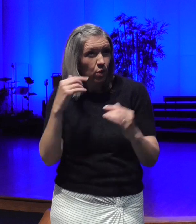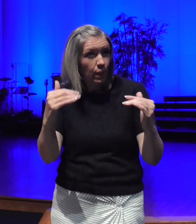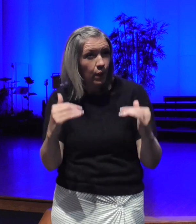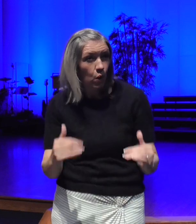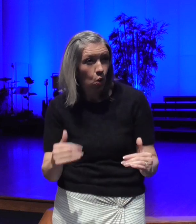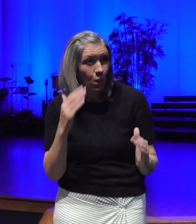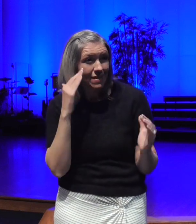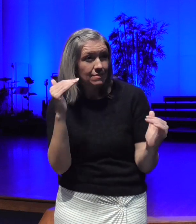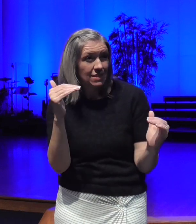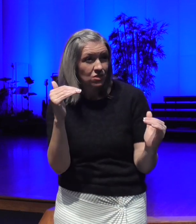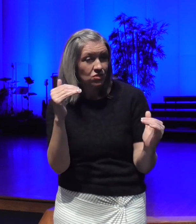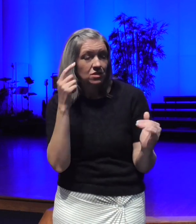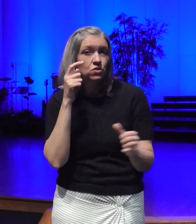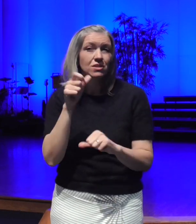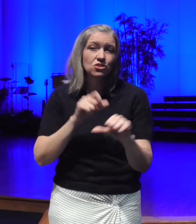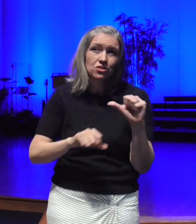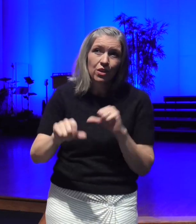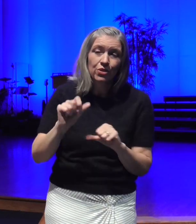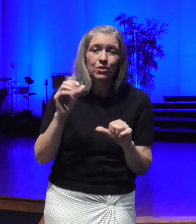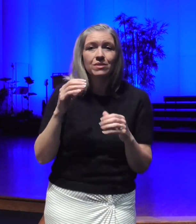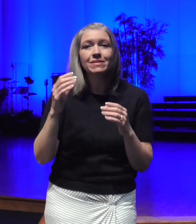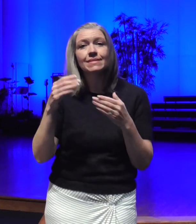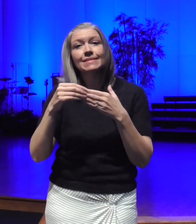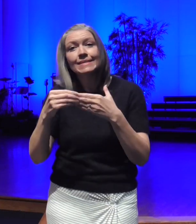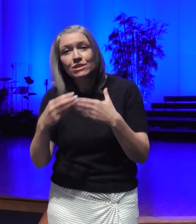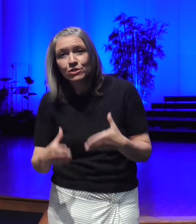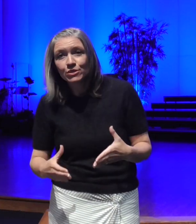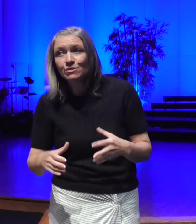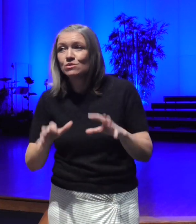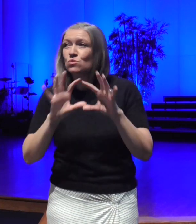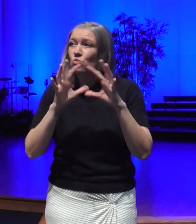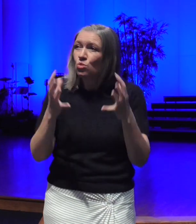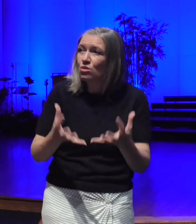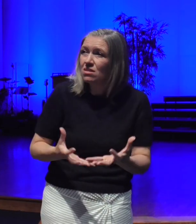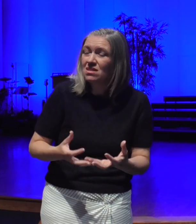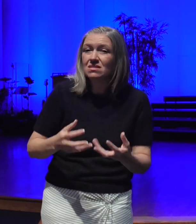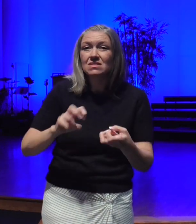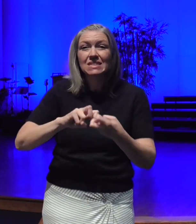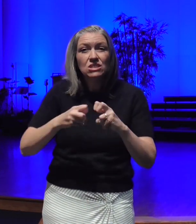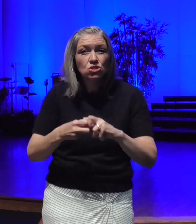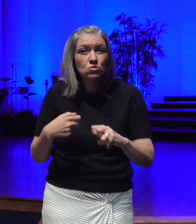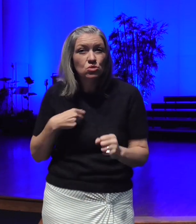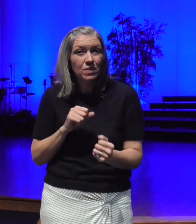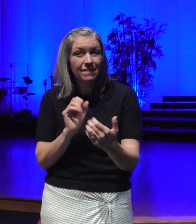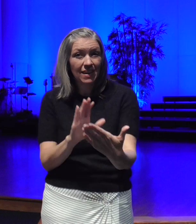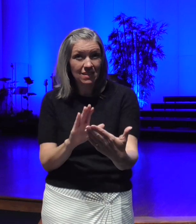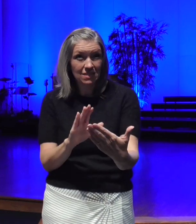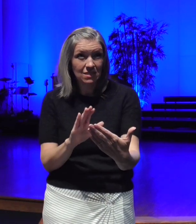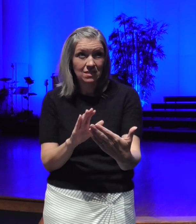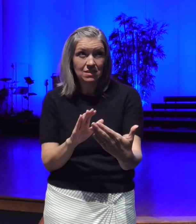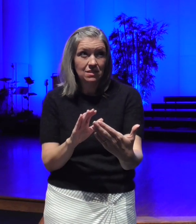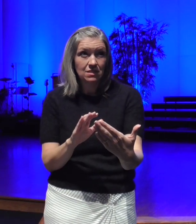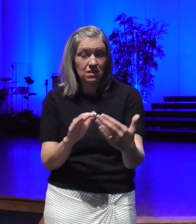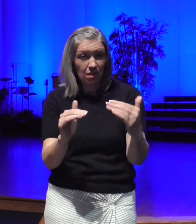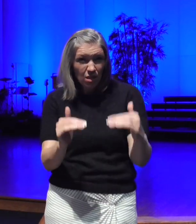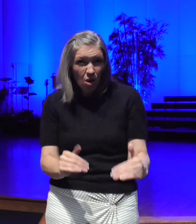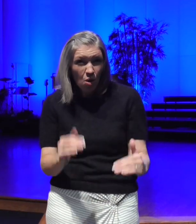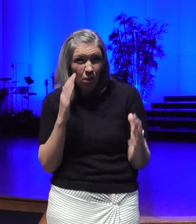about each other and our leaders and our world and the issues we're facing? And so